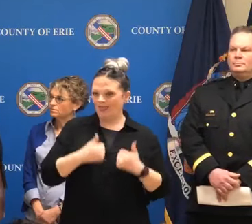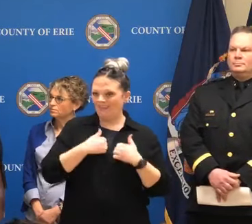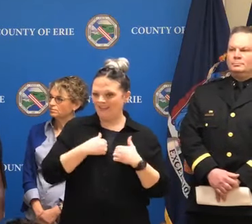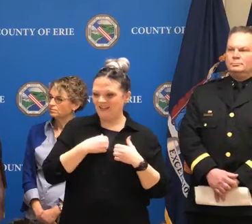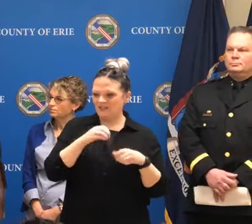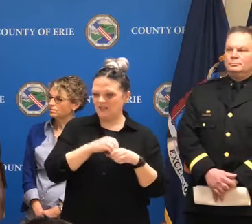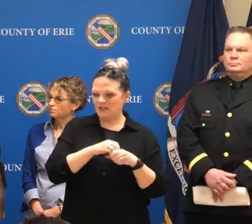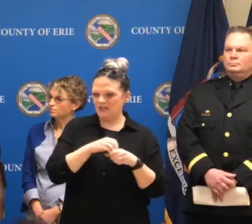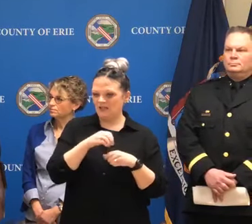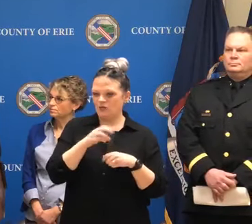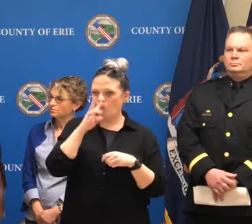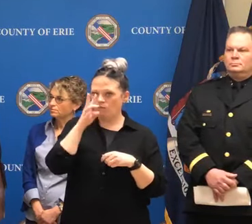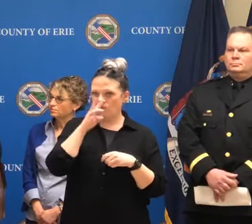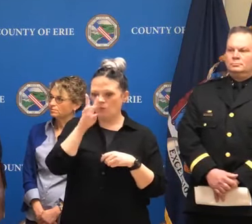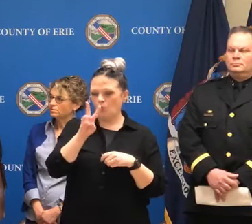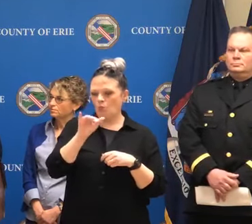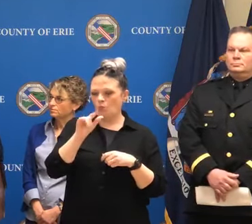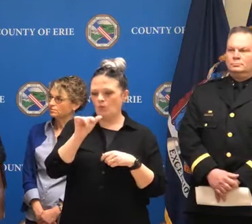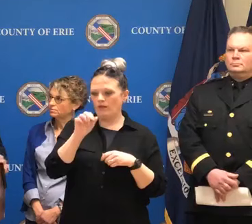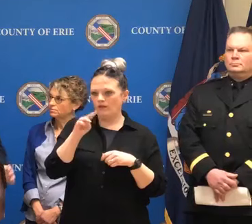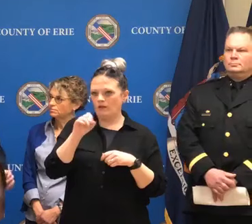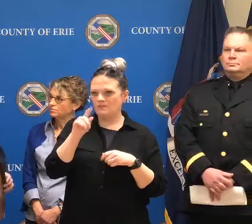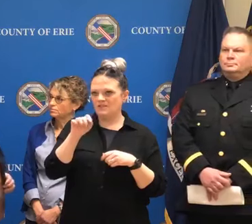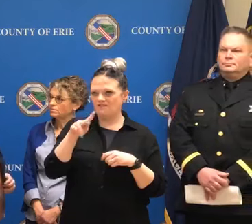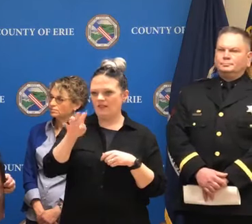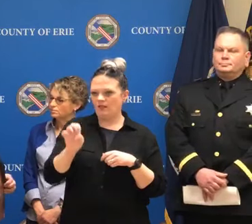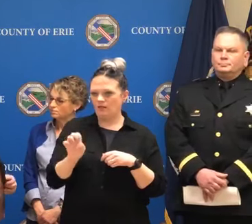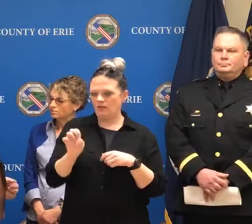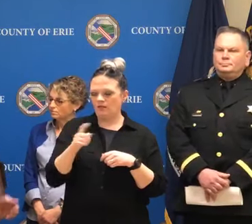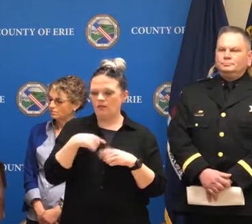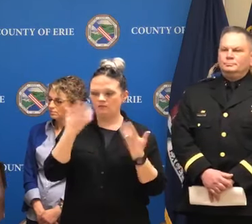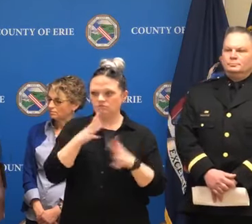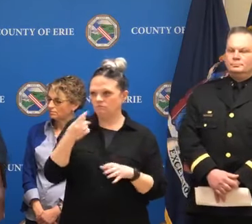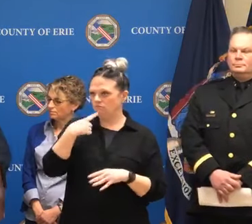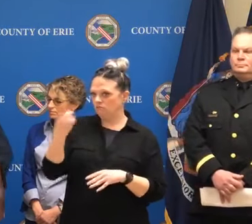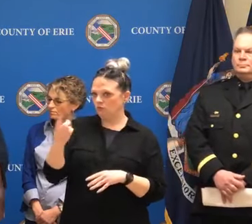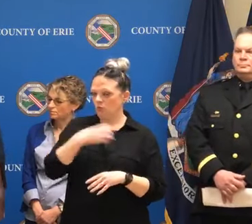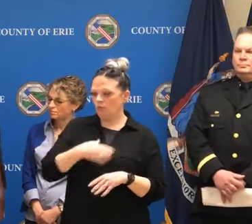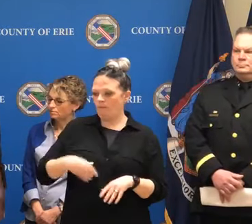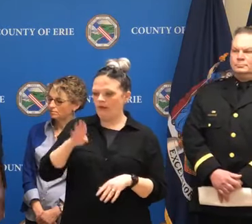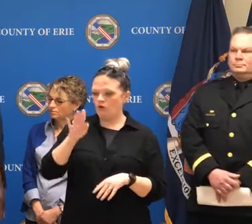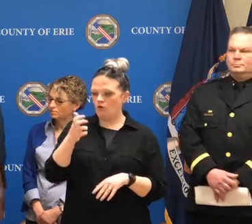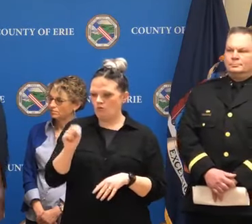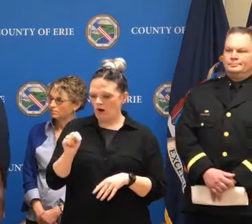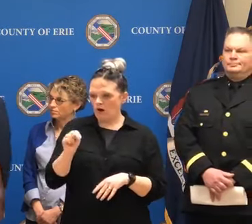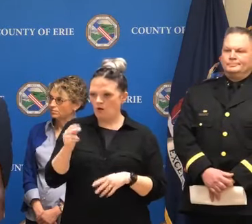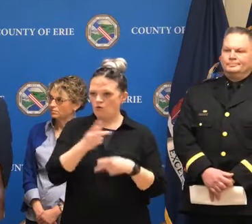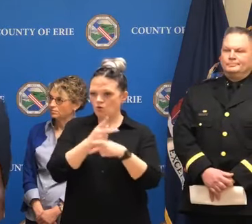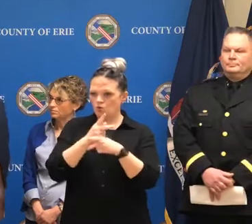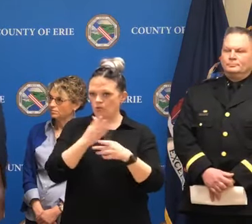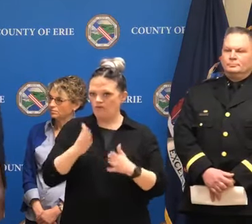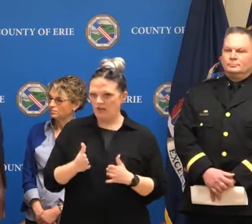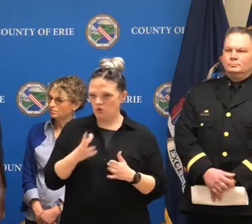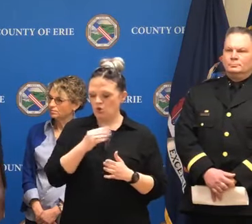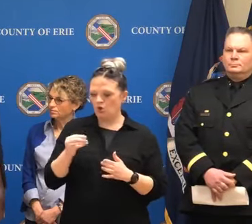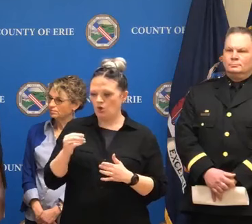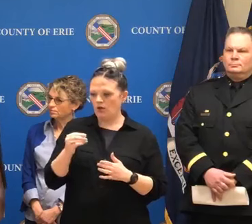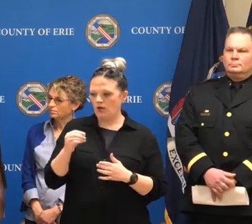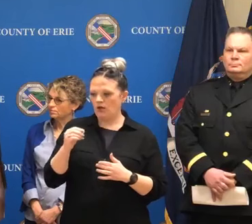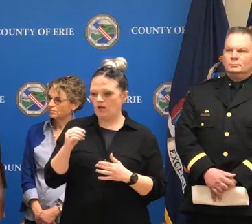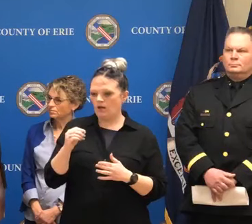the village of Williamsville. I have advised Mayor Brown, Supervisor Culpa, and Mayor Rogers